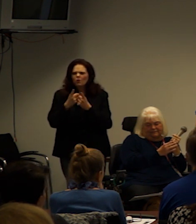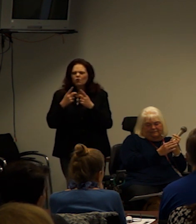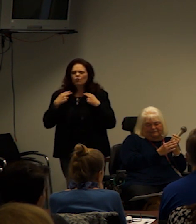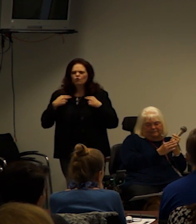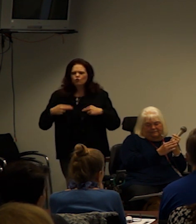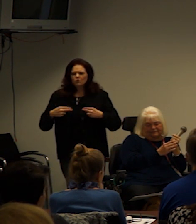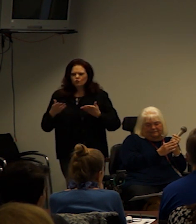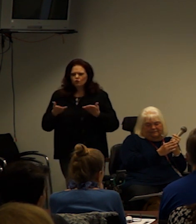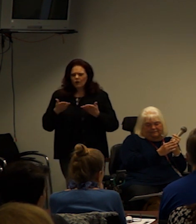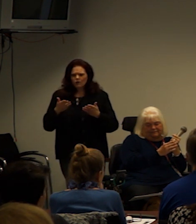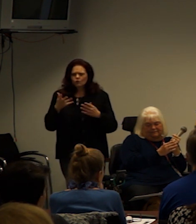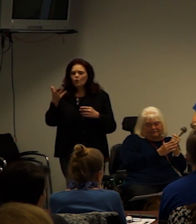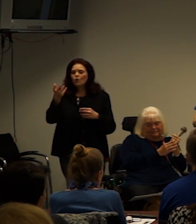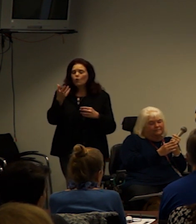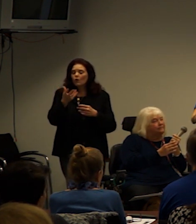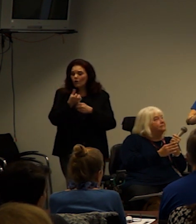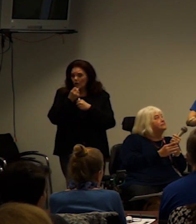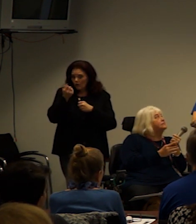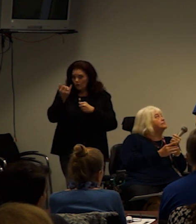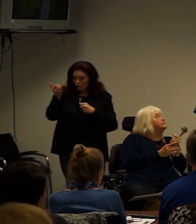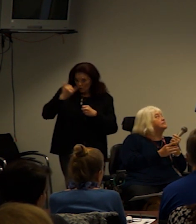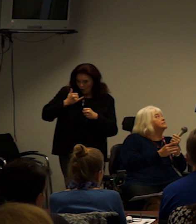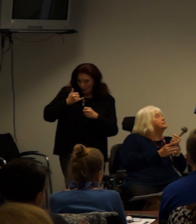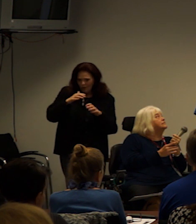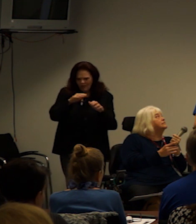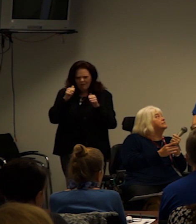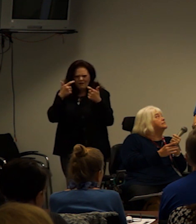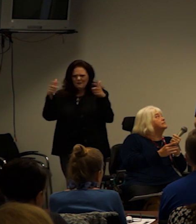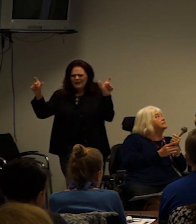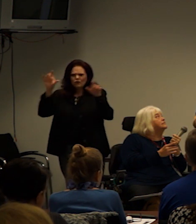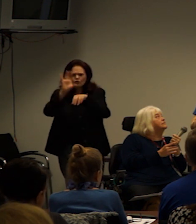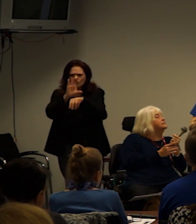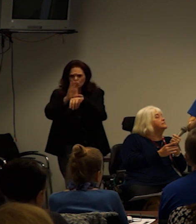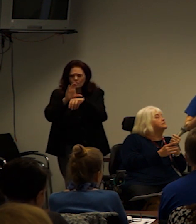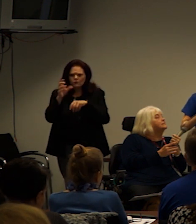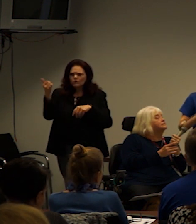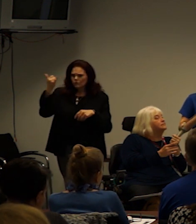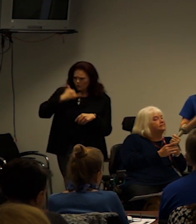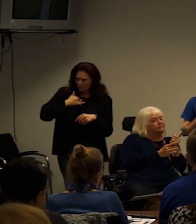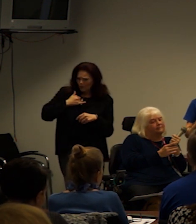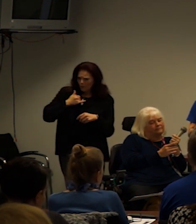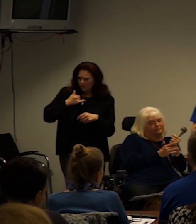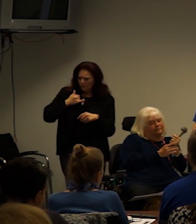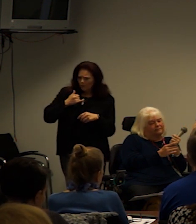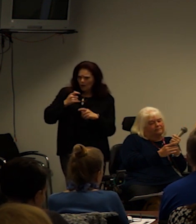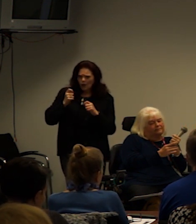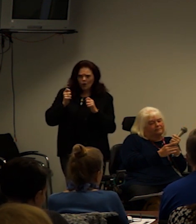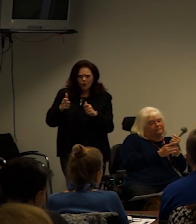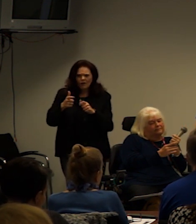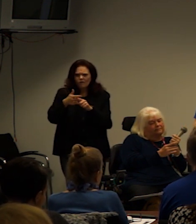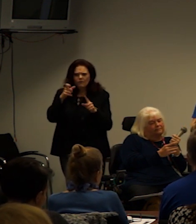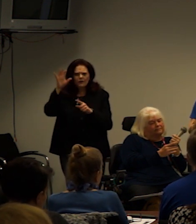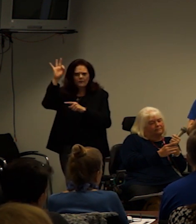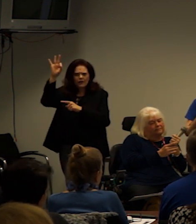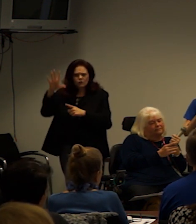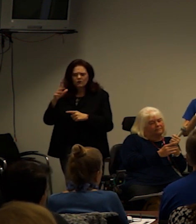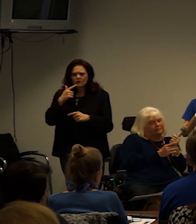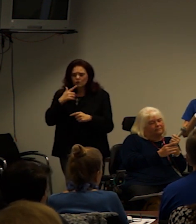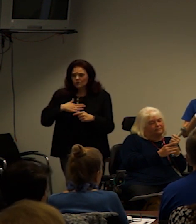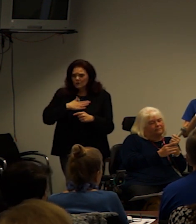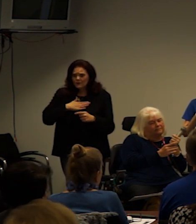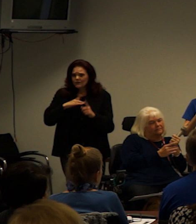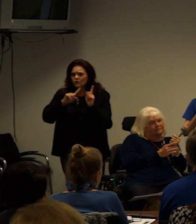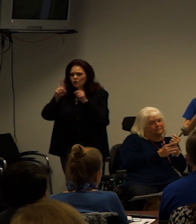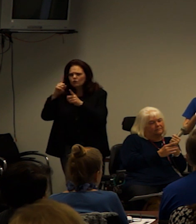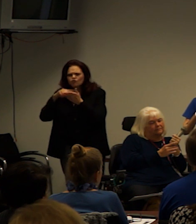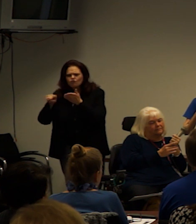she and I got a phone call. We had just left a big church, and we got a phone call immediately from the pastor. And he said, would you go over and